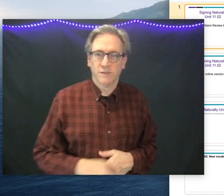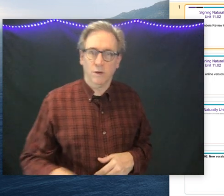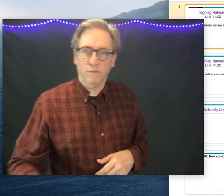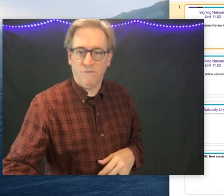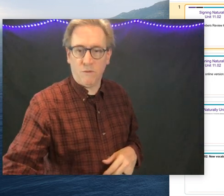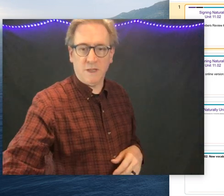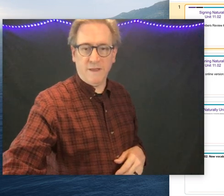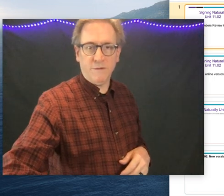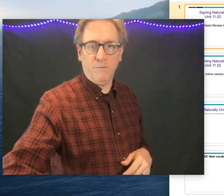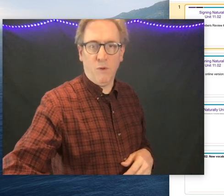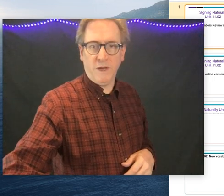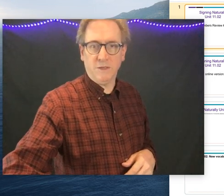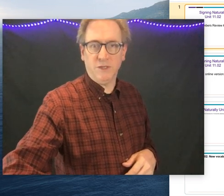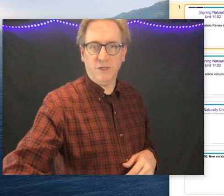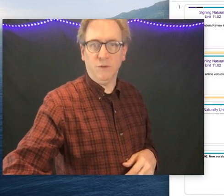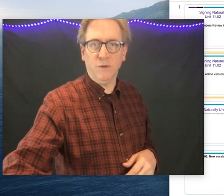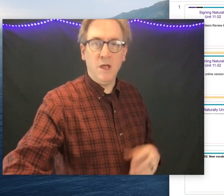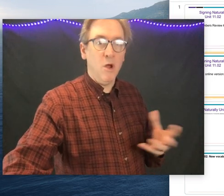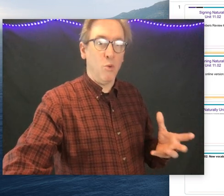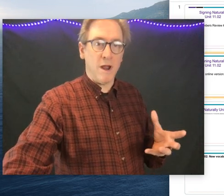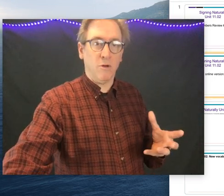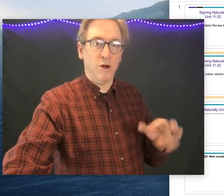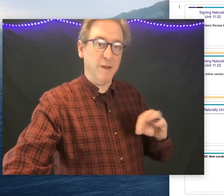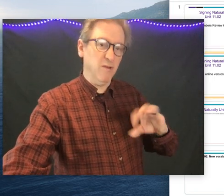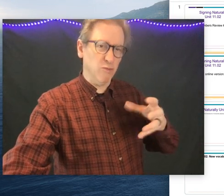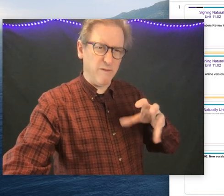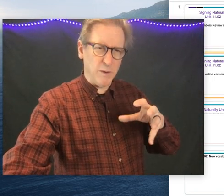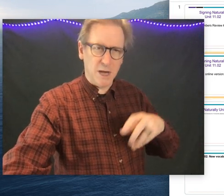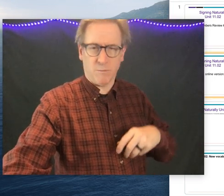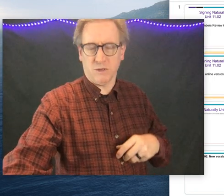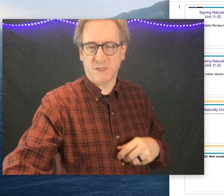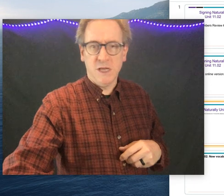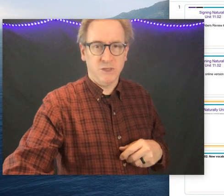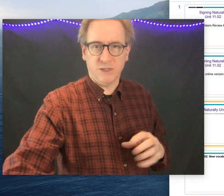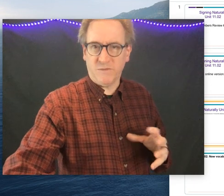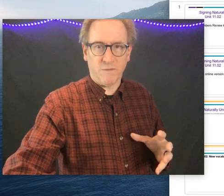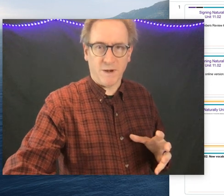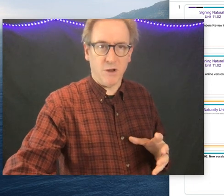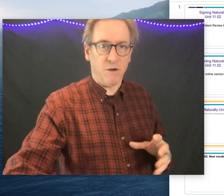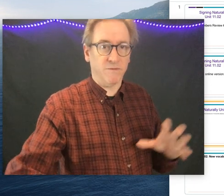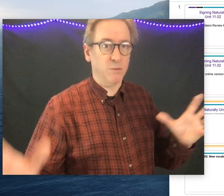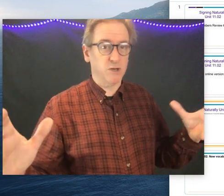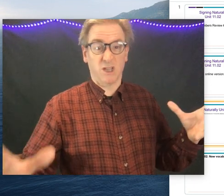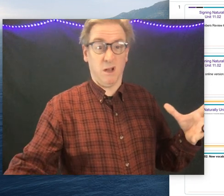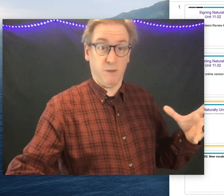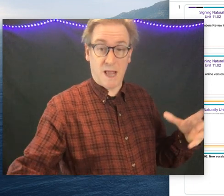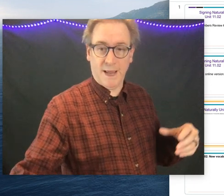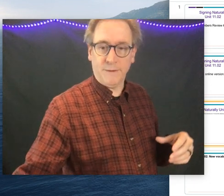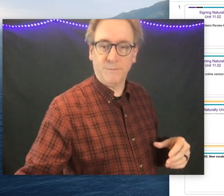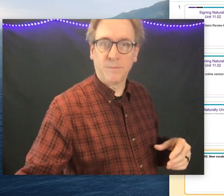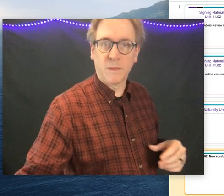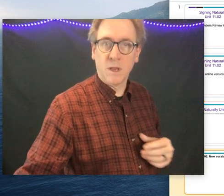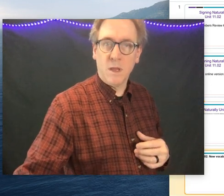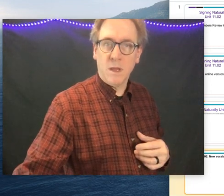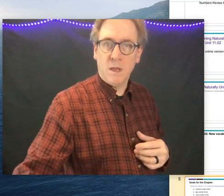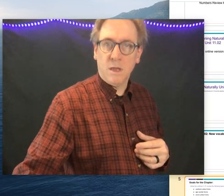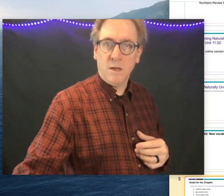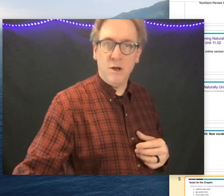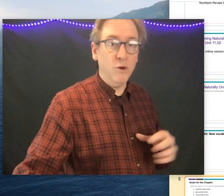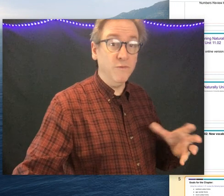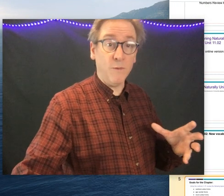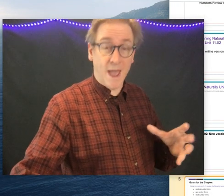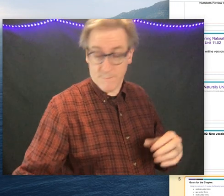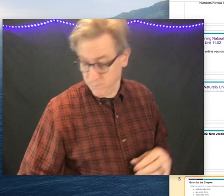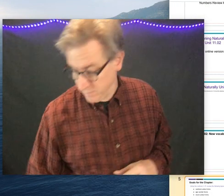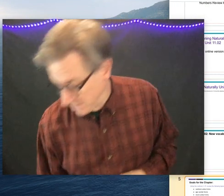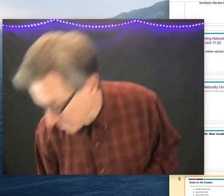Okay, so for 11.2, we're now going to be reviewing numbers. So stuff we've already gone over, we're just going to apply it. No